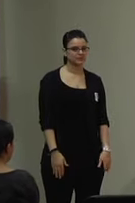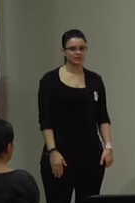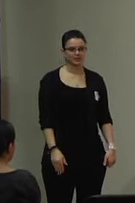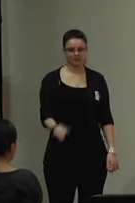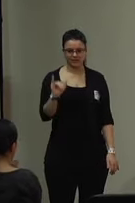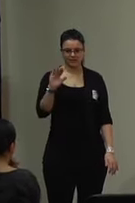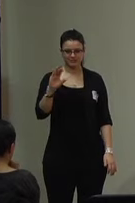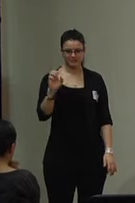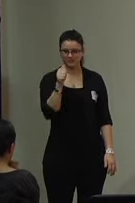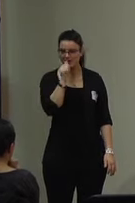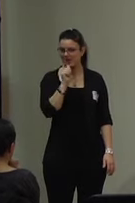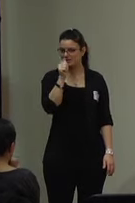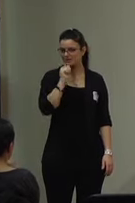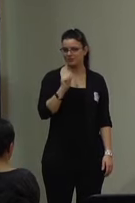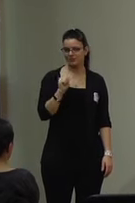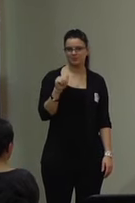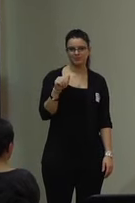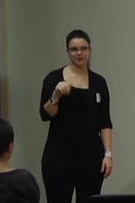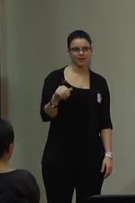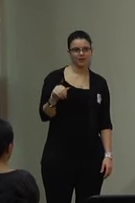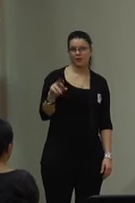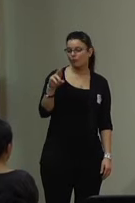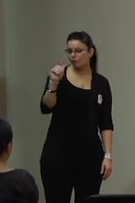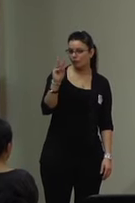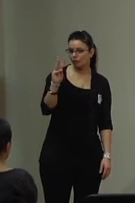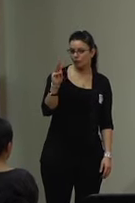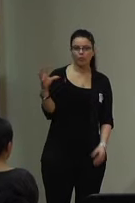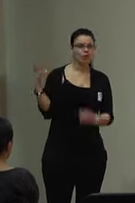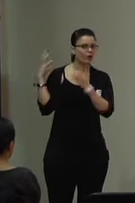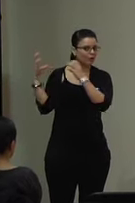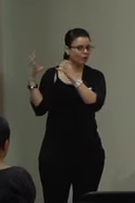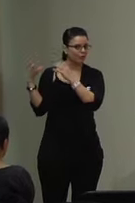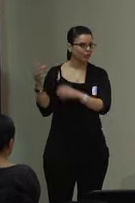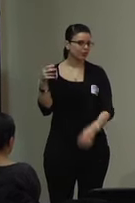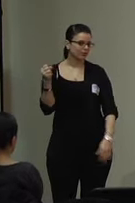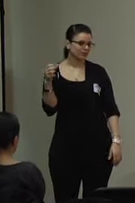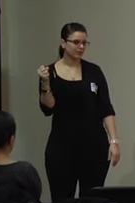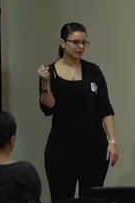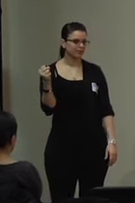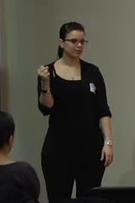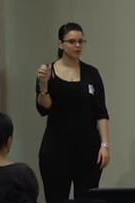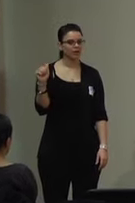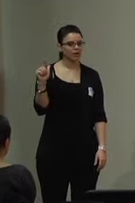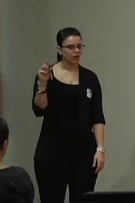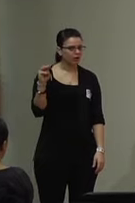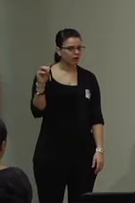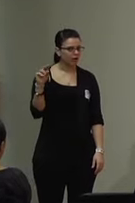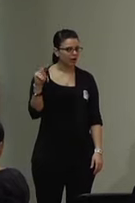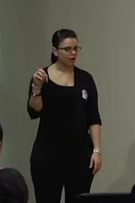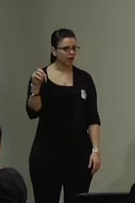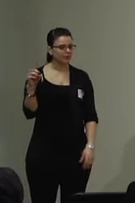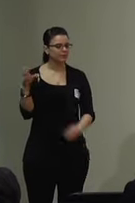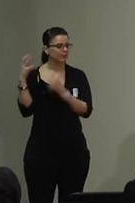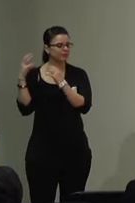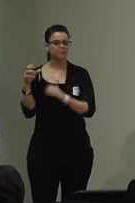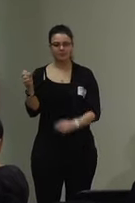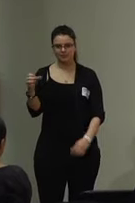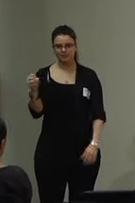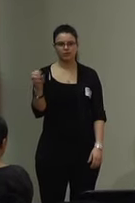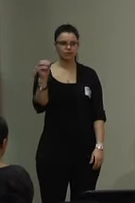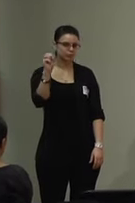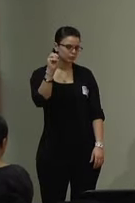raw and non-raw. There's coconut milk ice cream. There's almond milk ice cream. There is soy ice